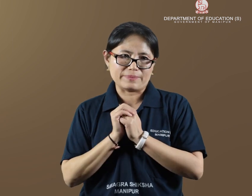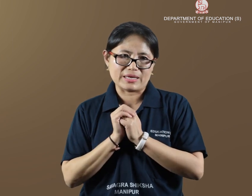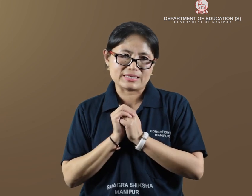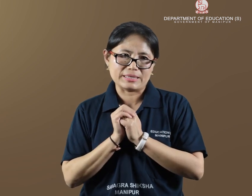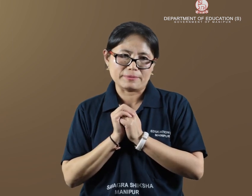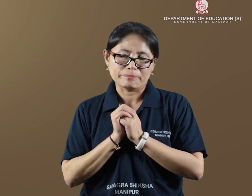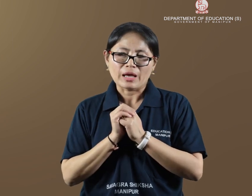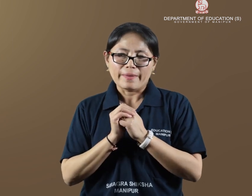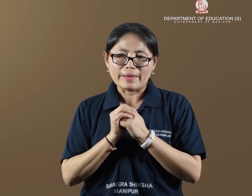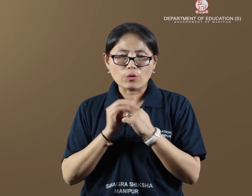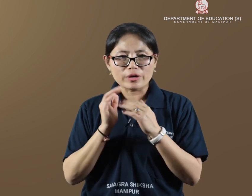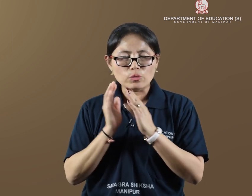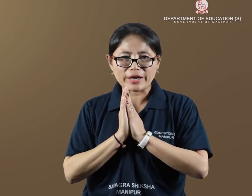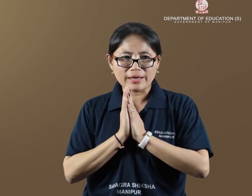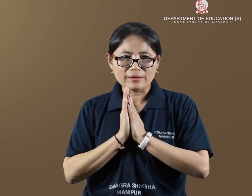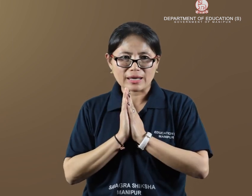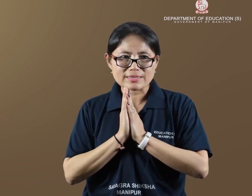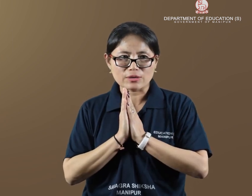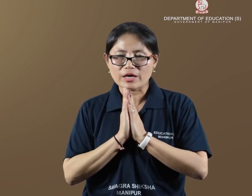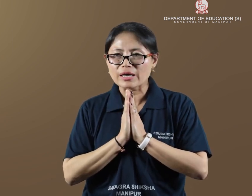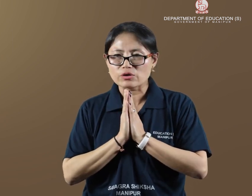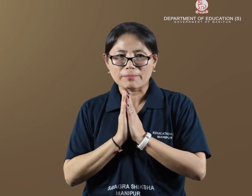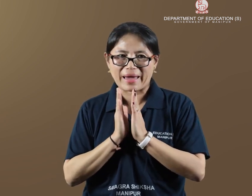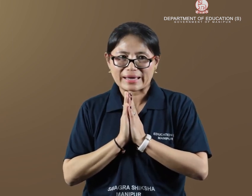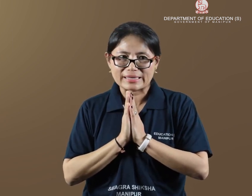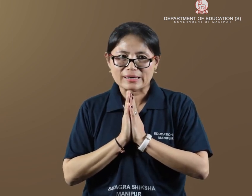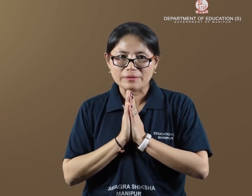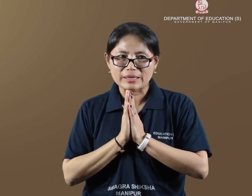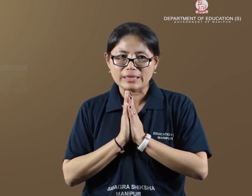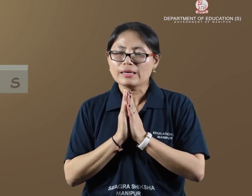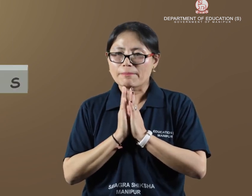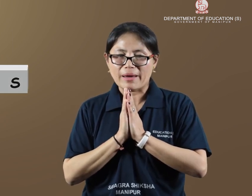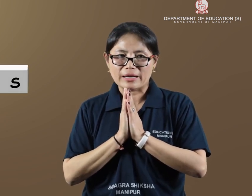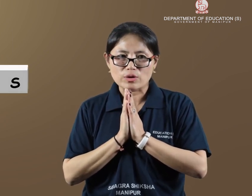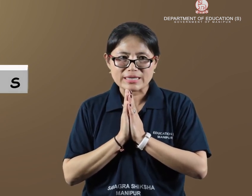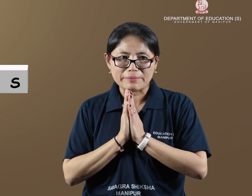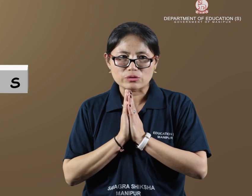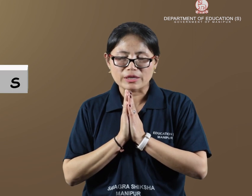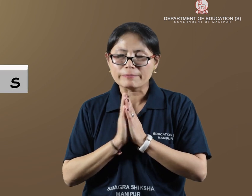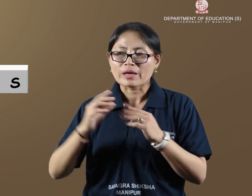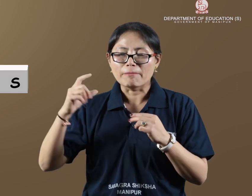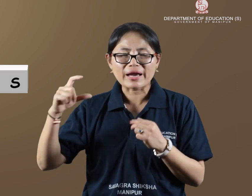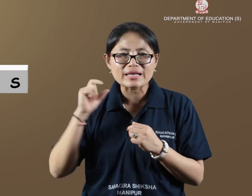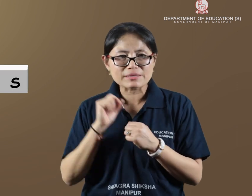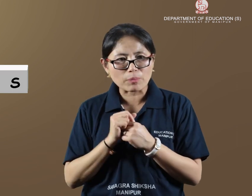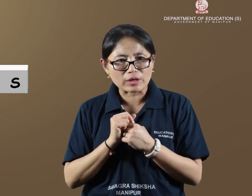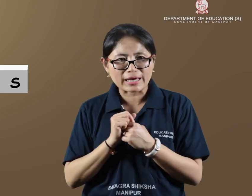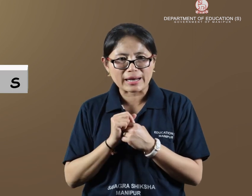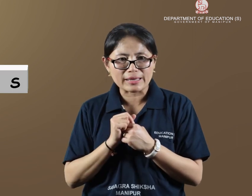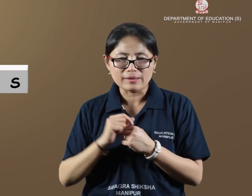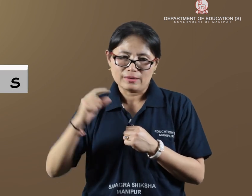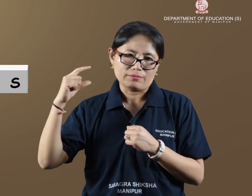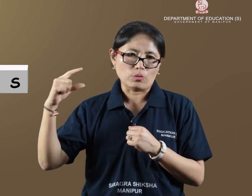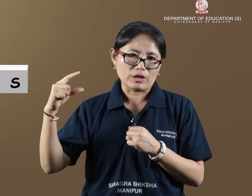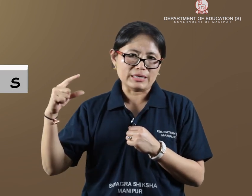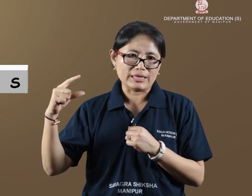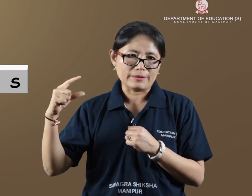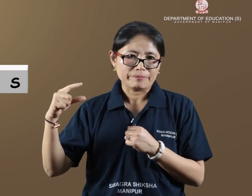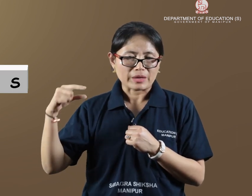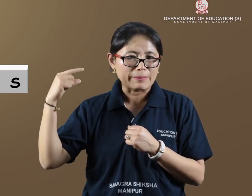ge sini now khoi nu ure angang sanoi khangi duni magnet khangam gani magnet yo chabi duni magnet se pole kya lai pole ani lai amana